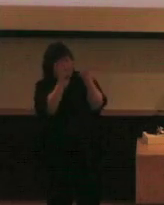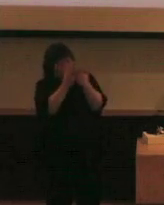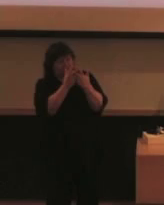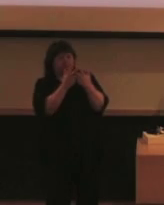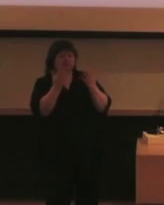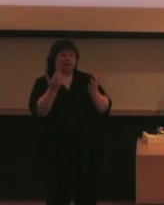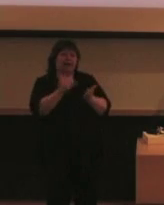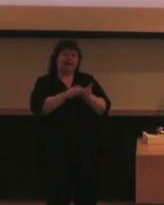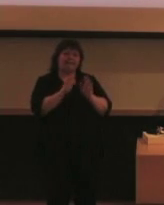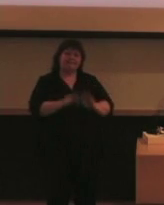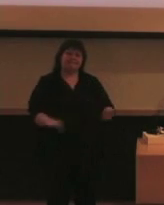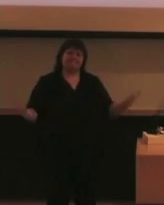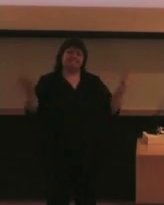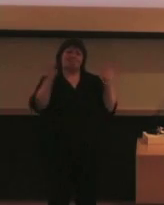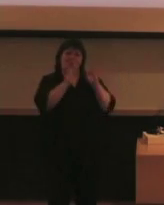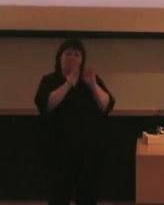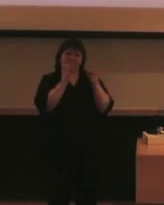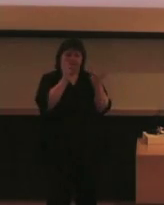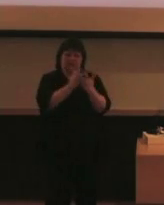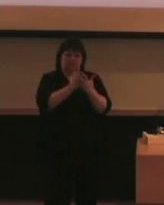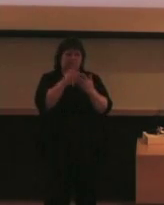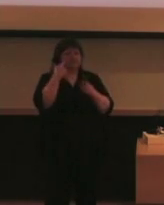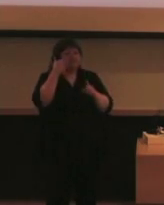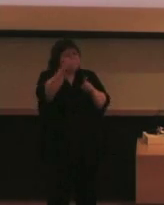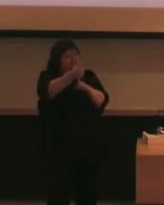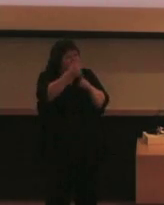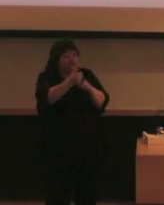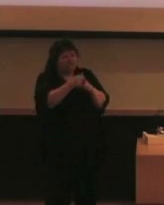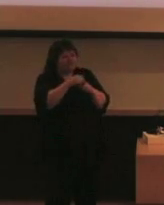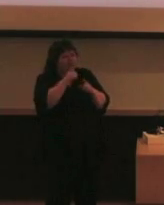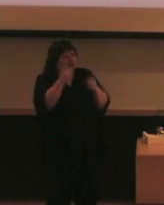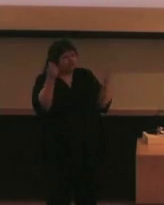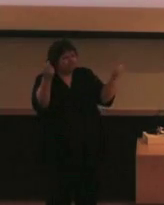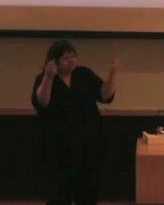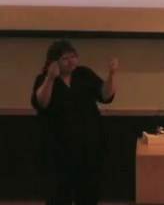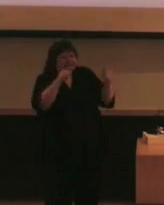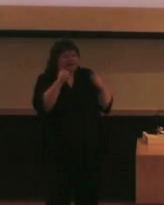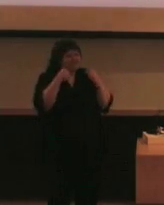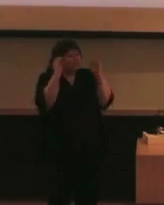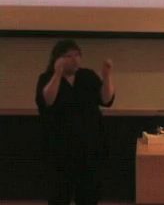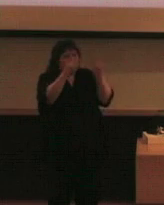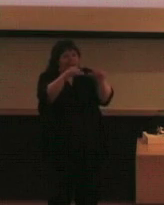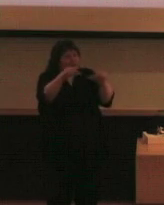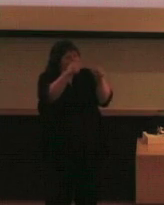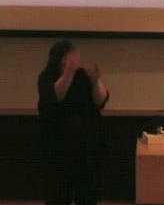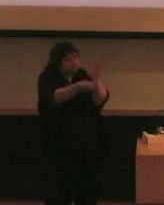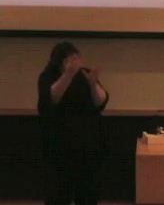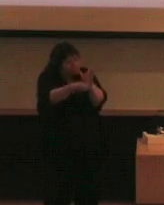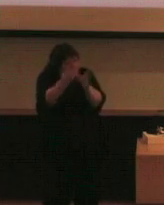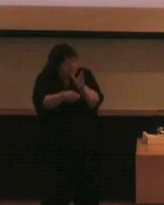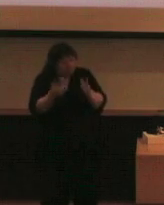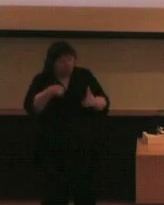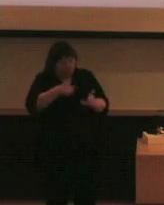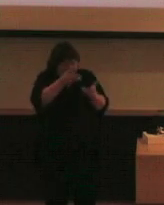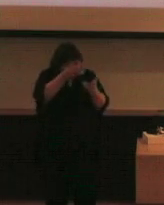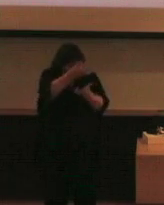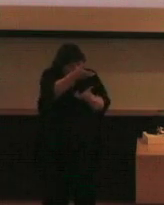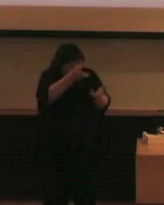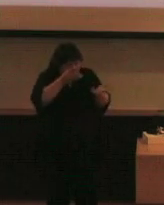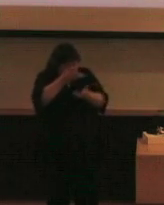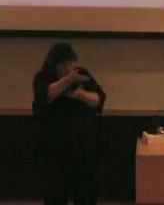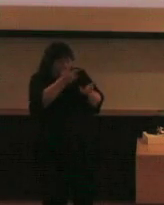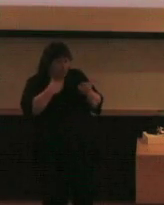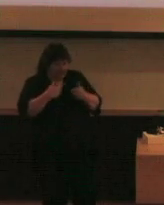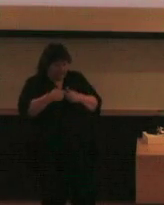another important key element here is he had low literacy. He basically didn't really have a language, and we needed to work with him. And we had to